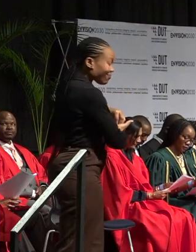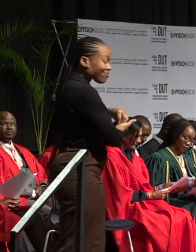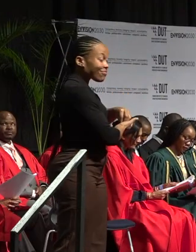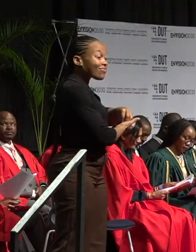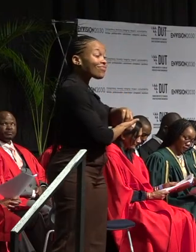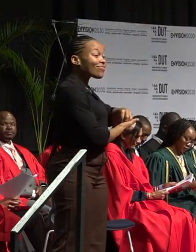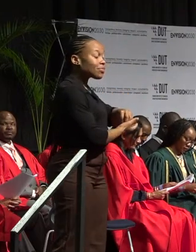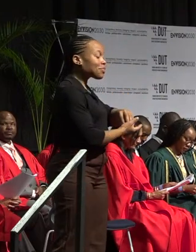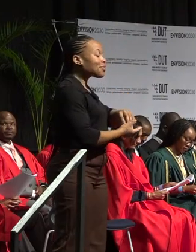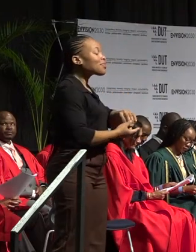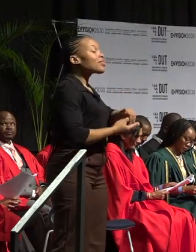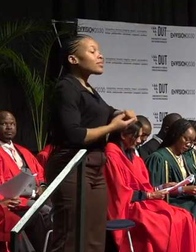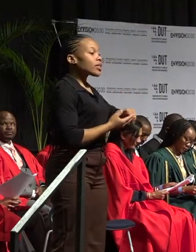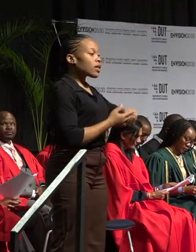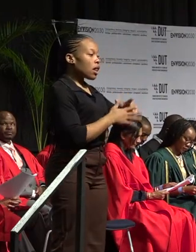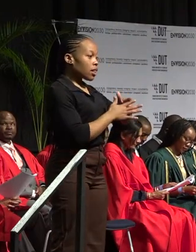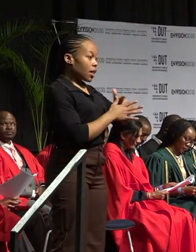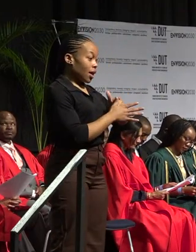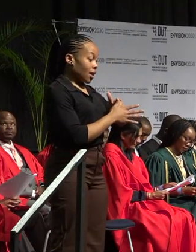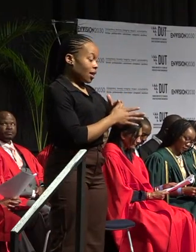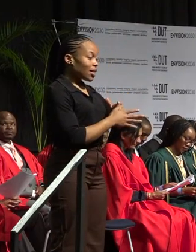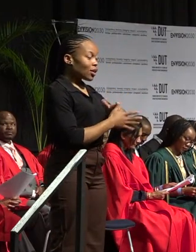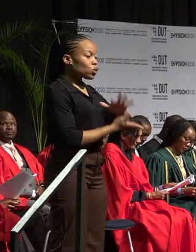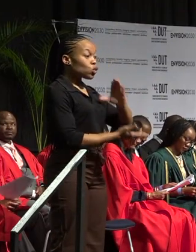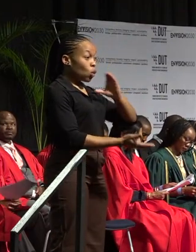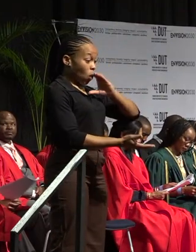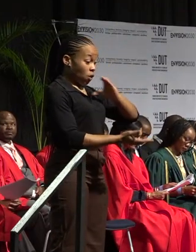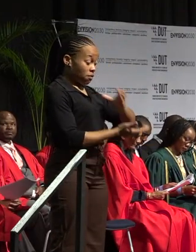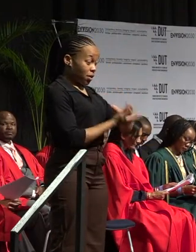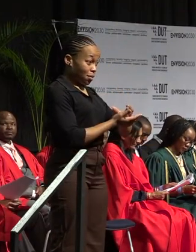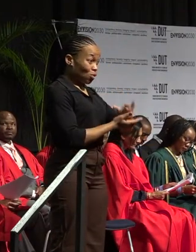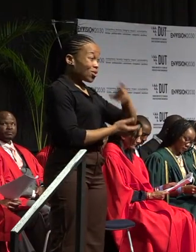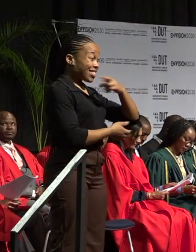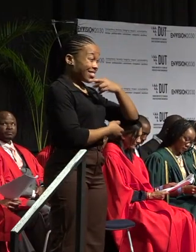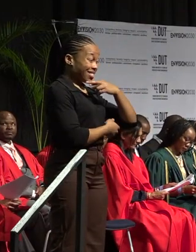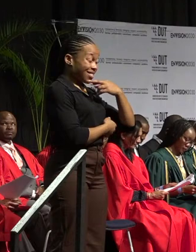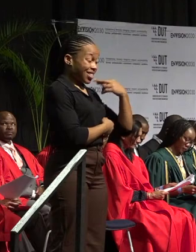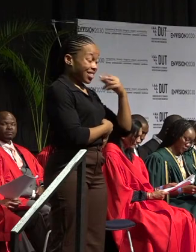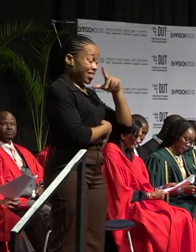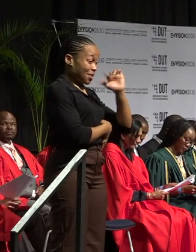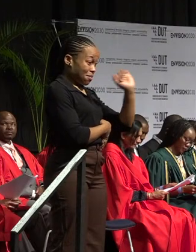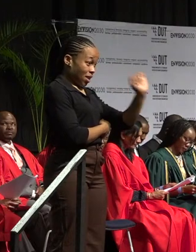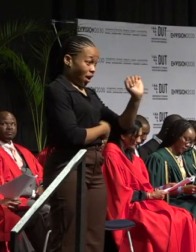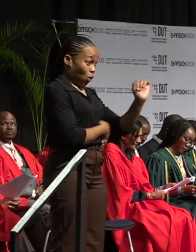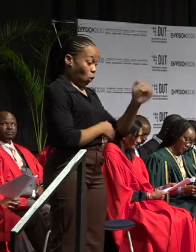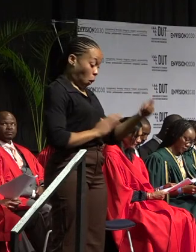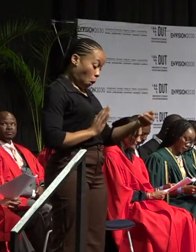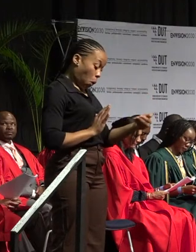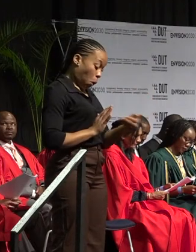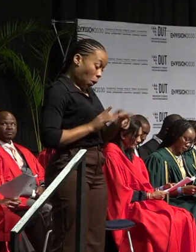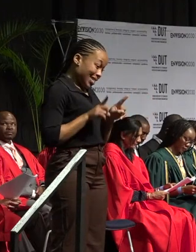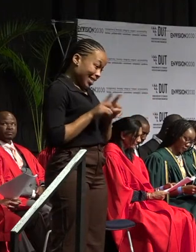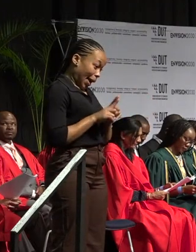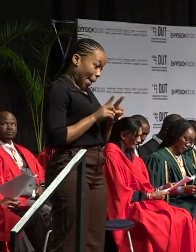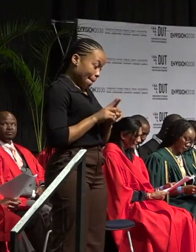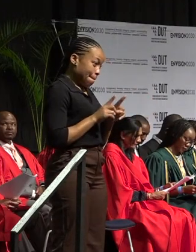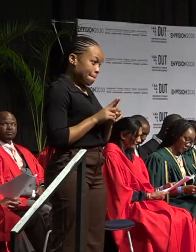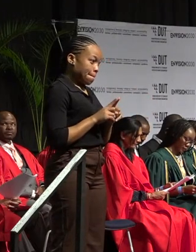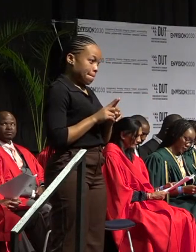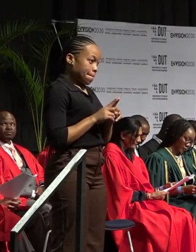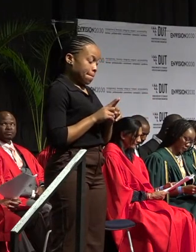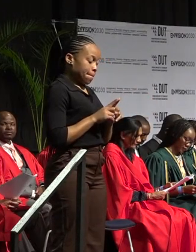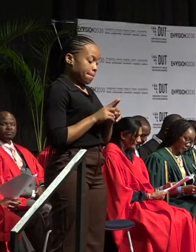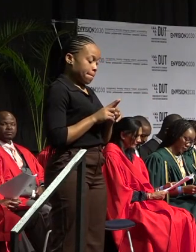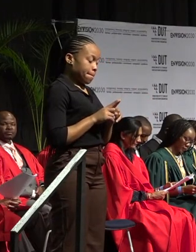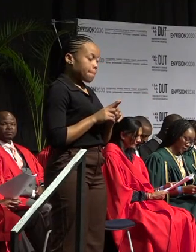you. The name card and the name on the graduation roll is the same. You'll then be invited to walk up the ramp to get